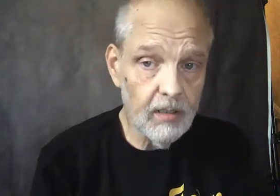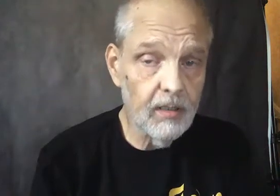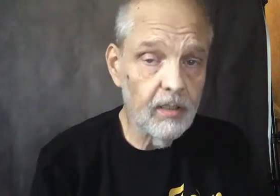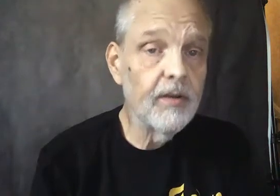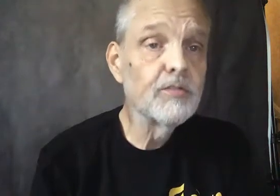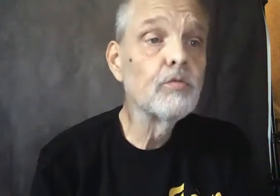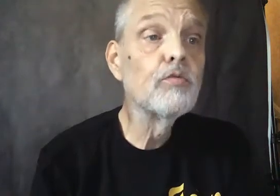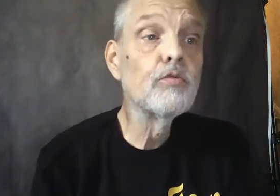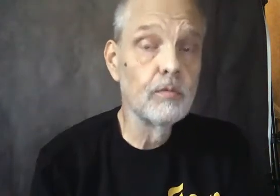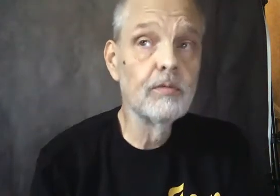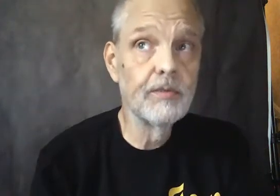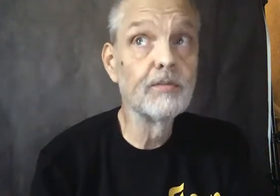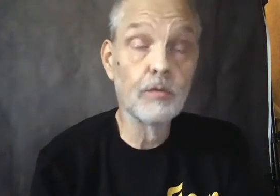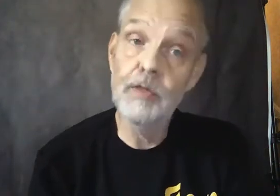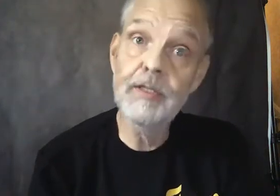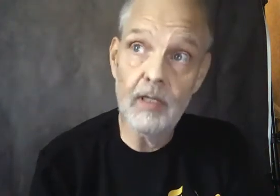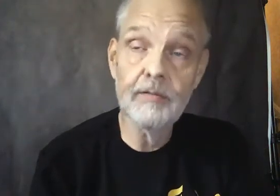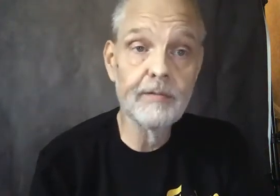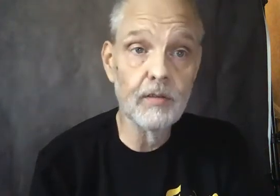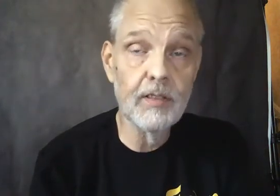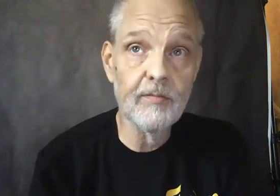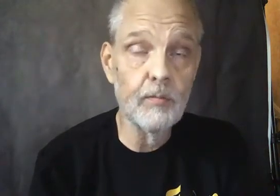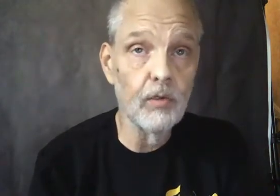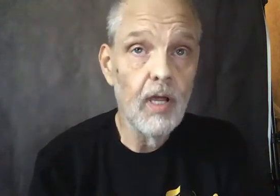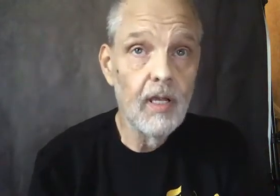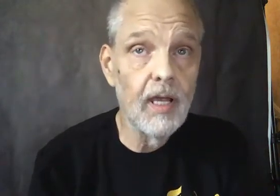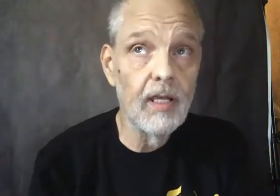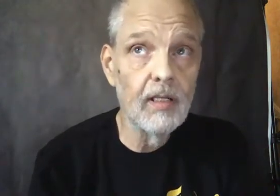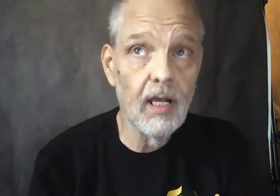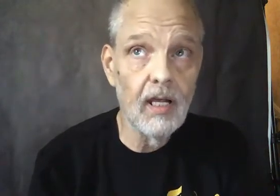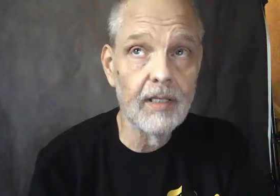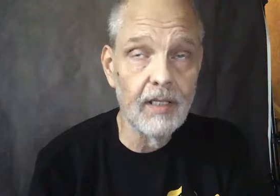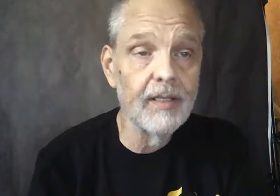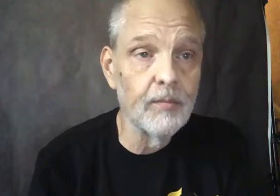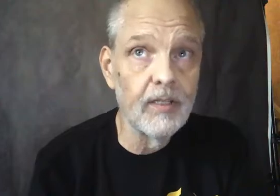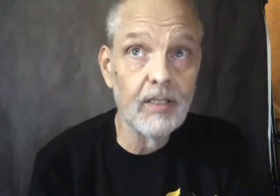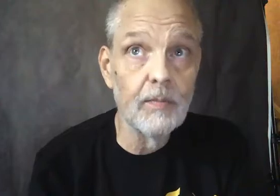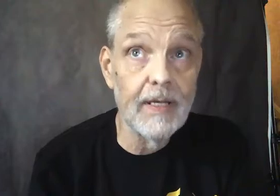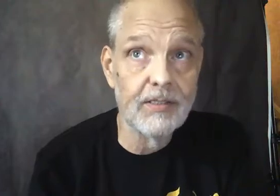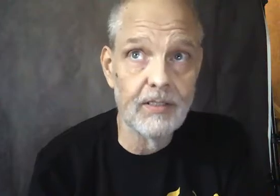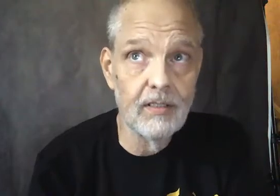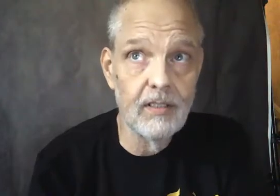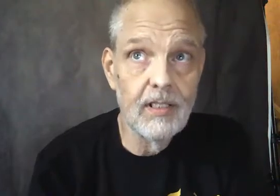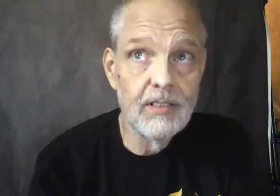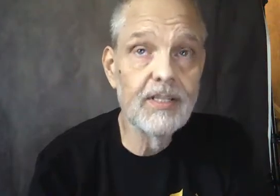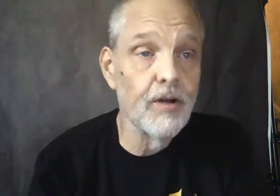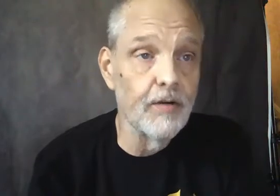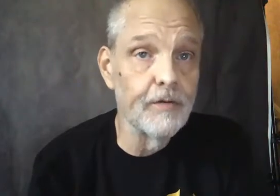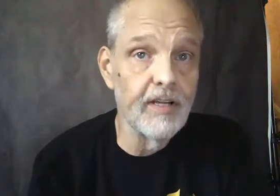And things were really tough for deaf people. And like the best scenario for a deaf